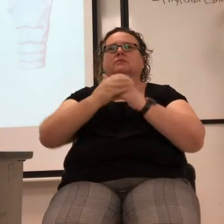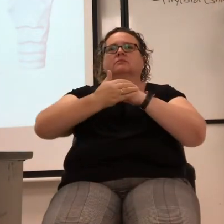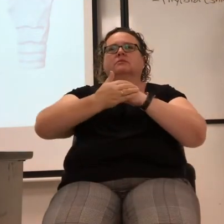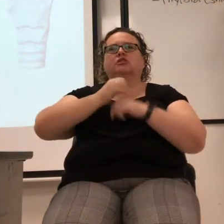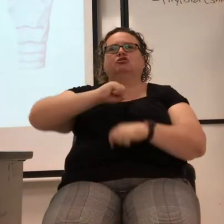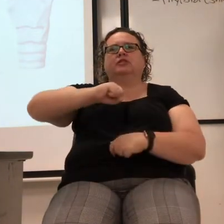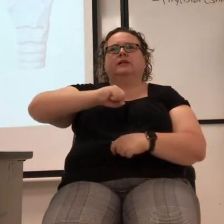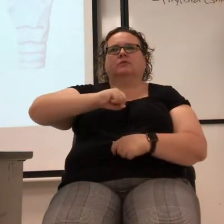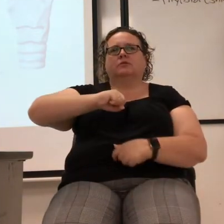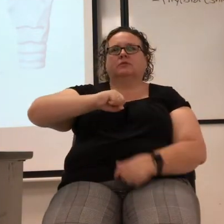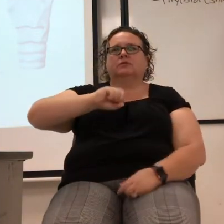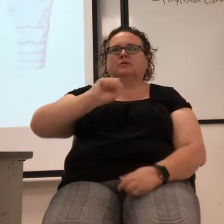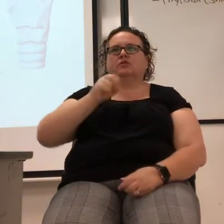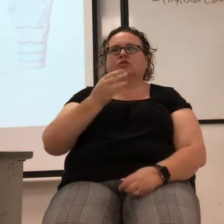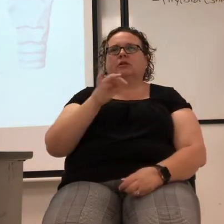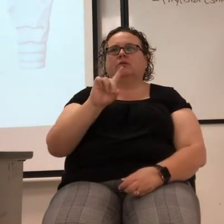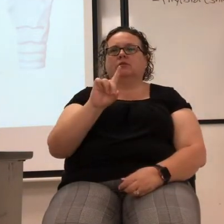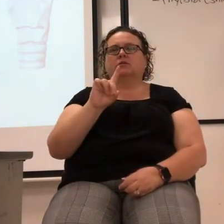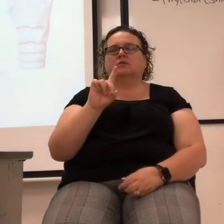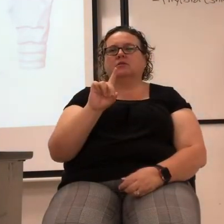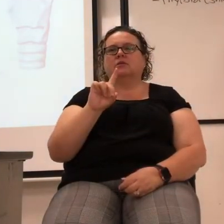Shaped like a shield.